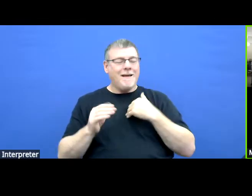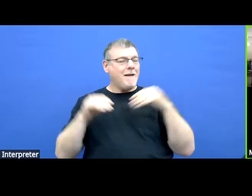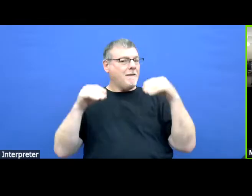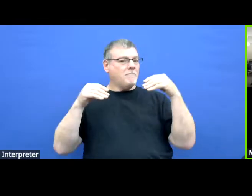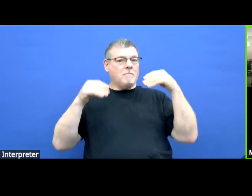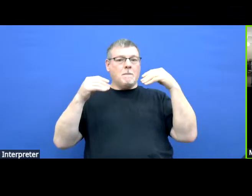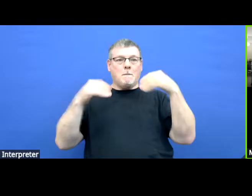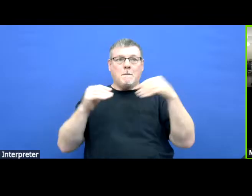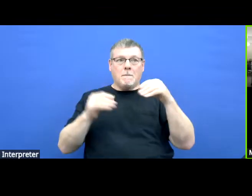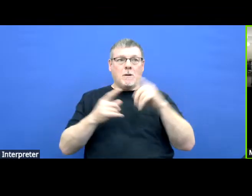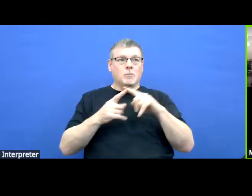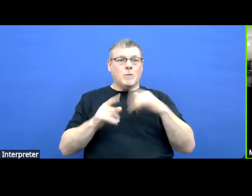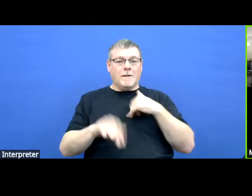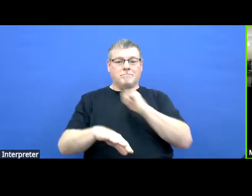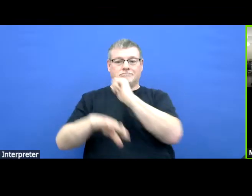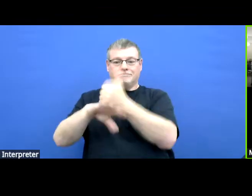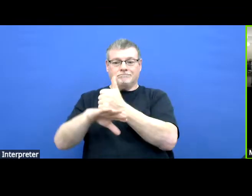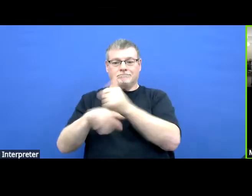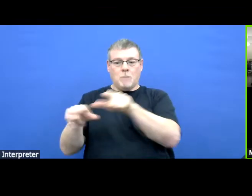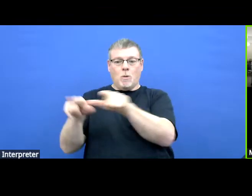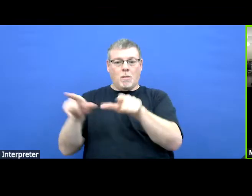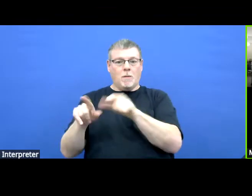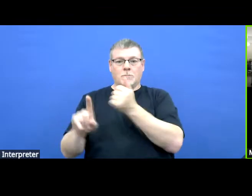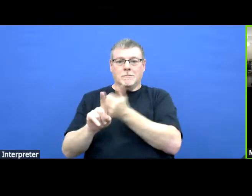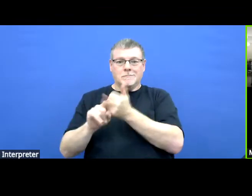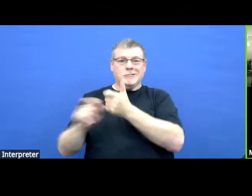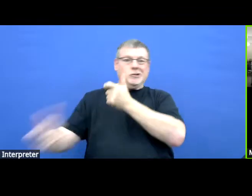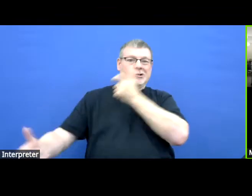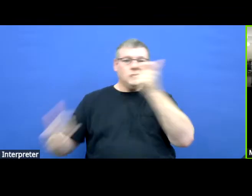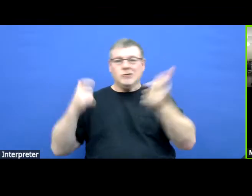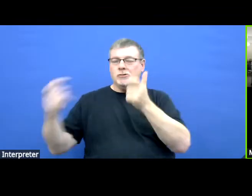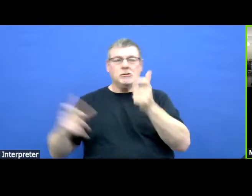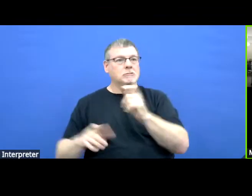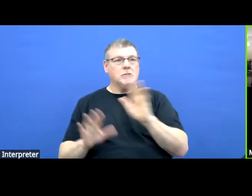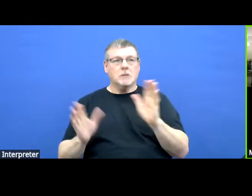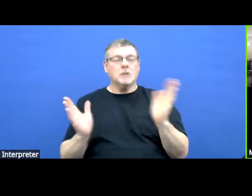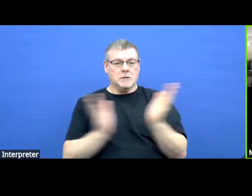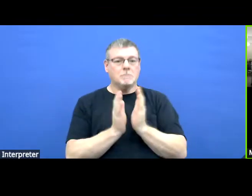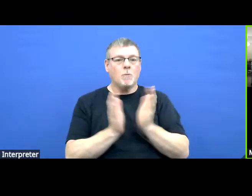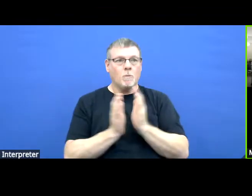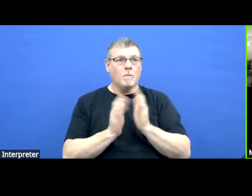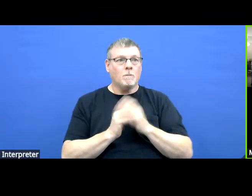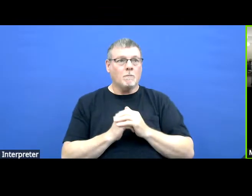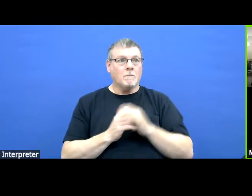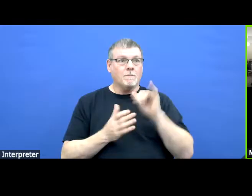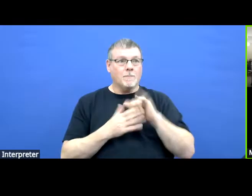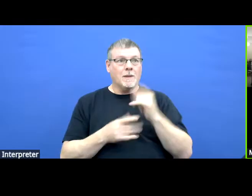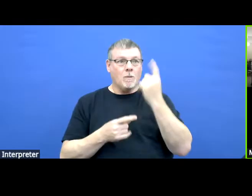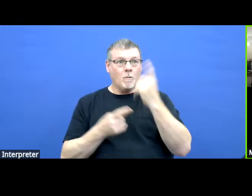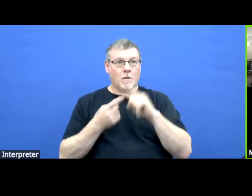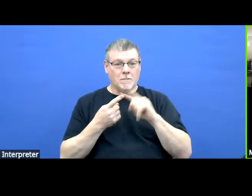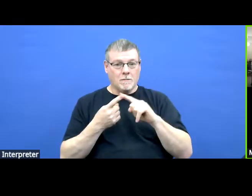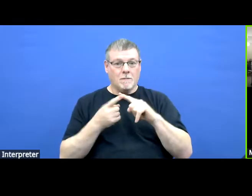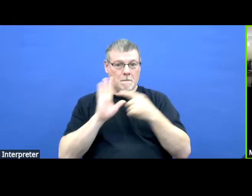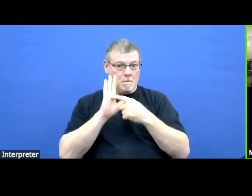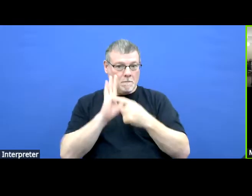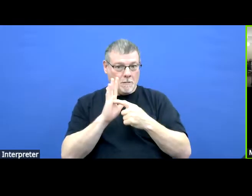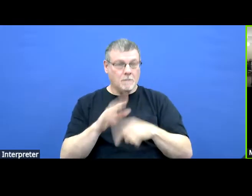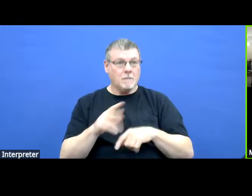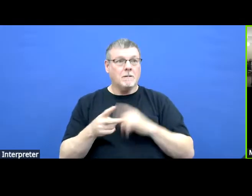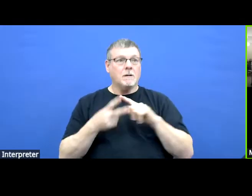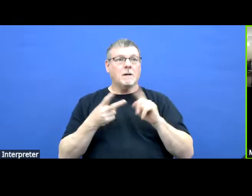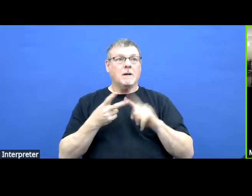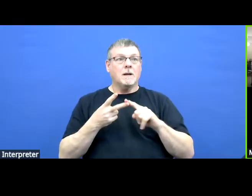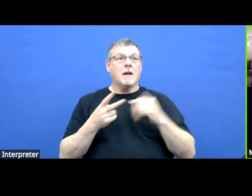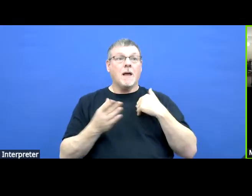to, have a standalone location with a large lot. It would be kind of a smaller center. That would be one of our models. We have the